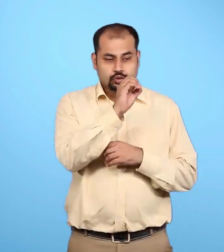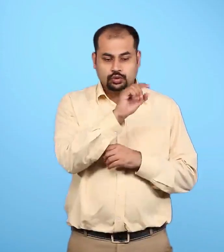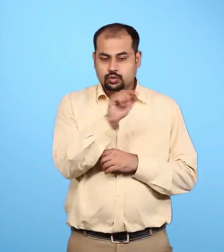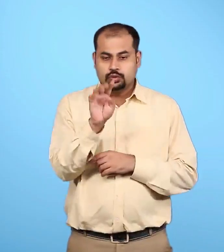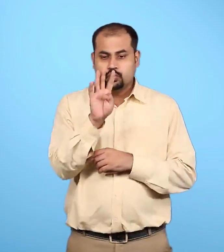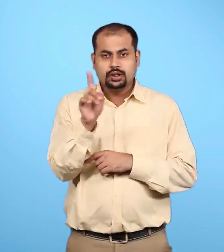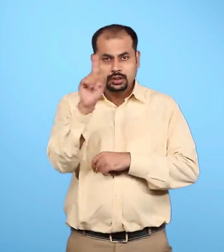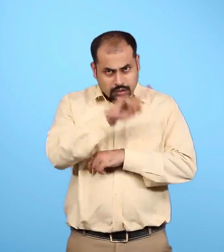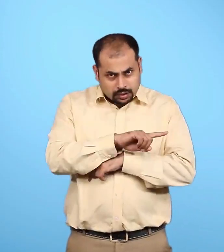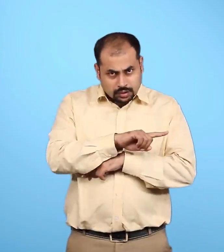1. 0 to 4.